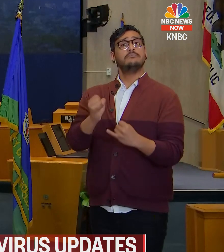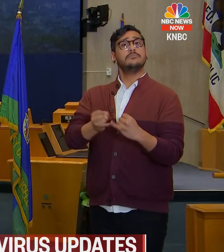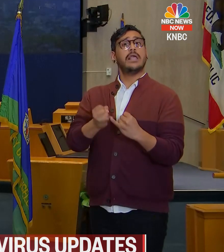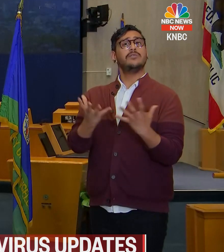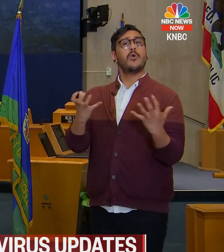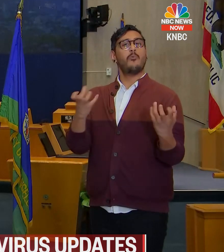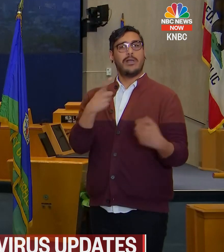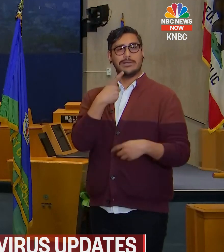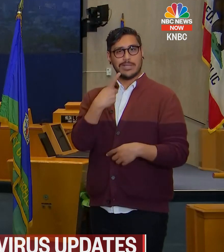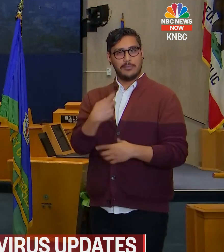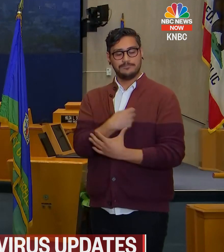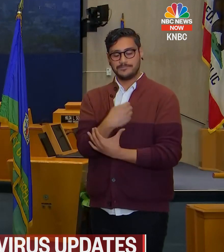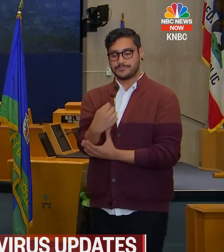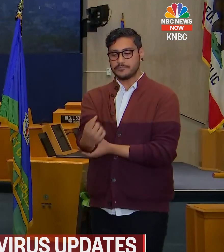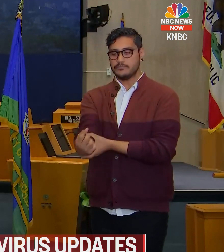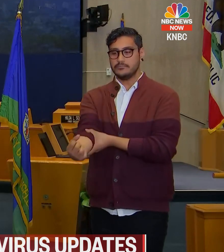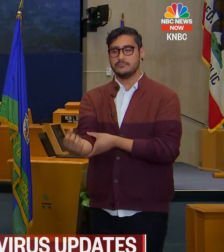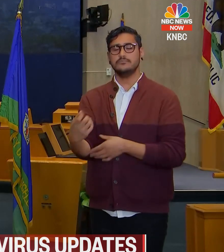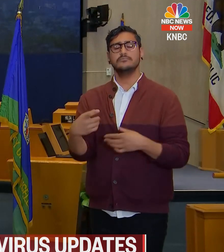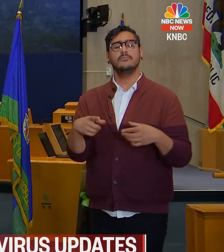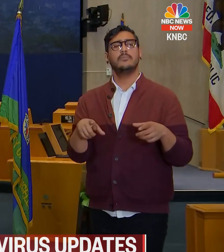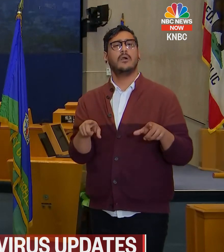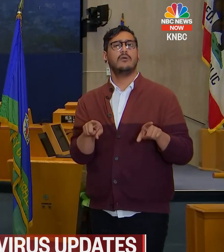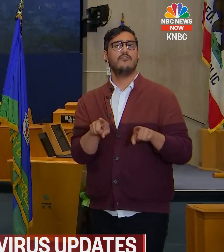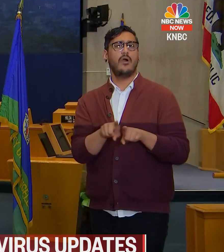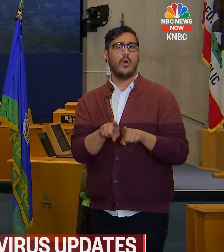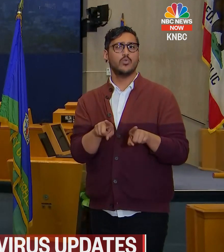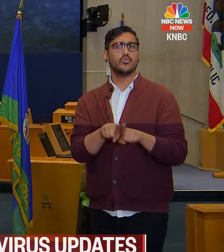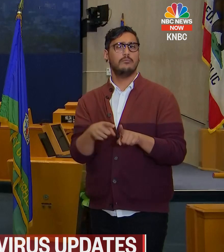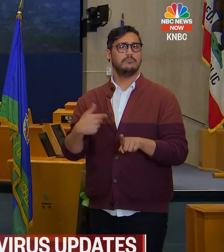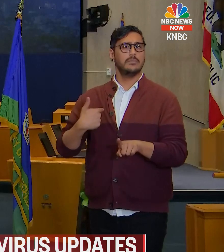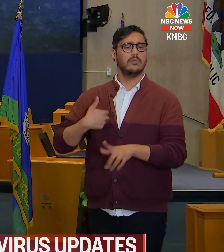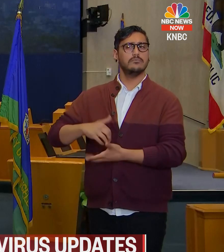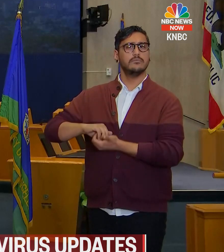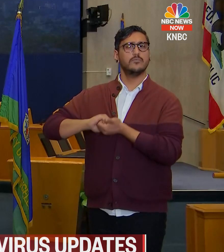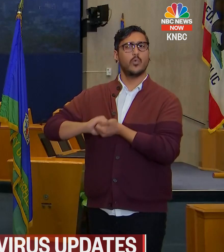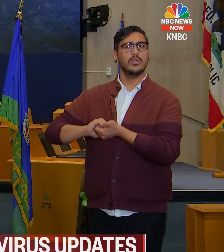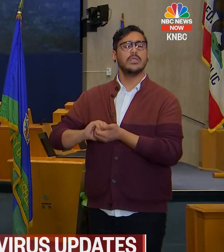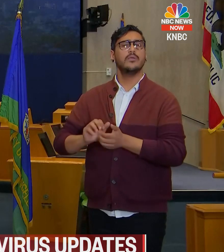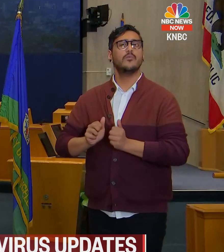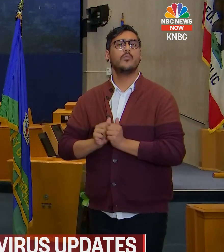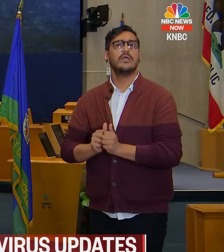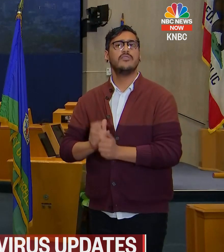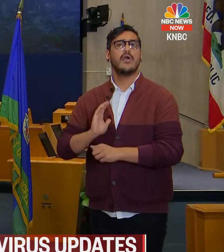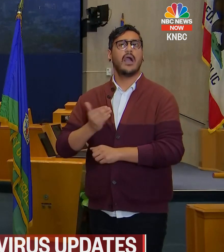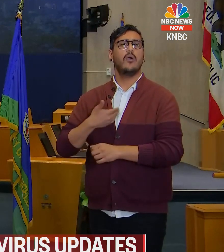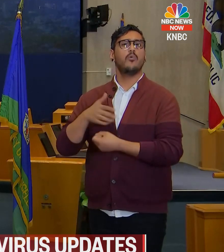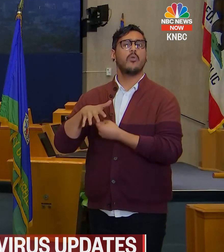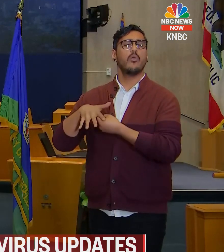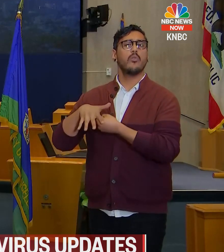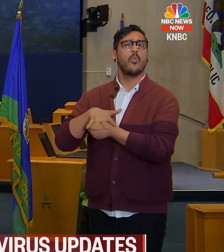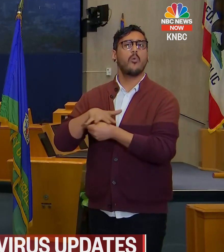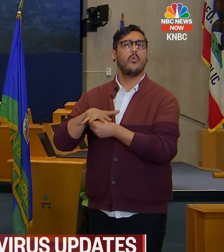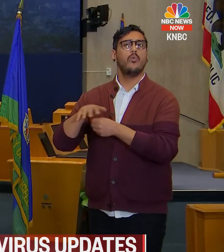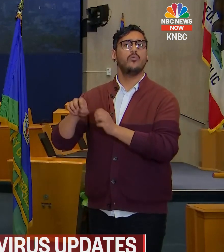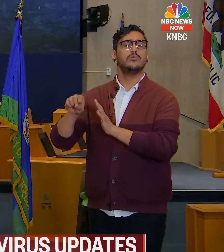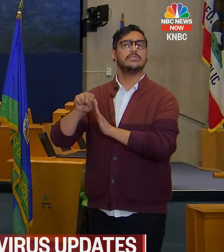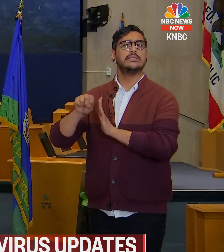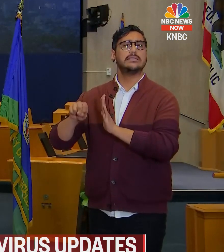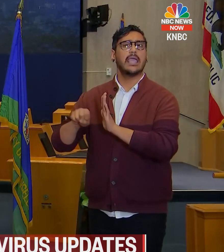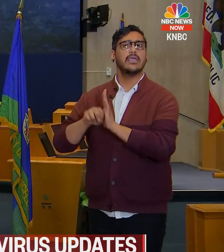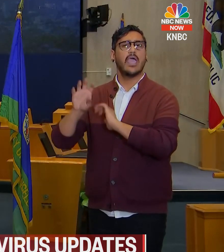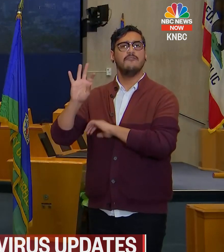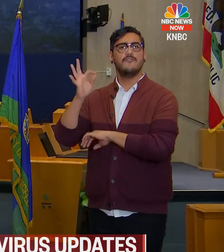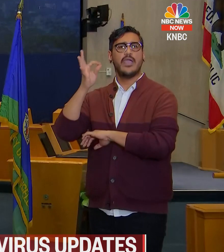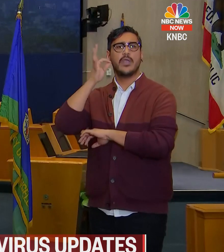say is that I've also been collaborating with our local, state, and